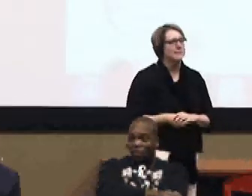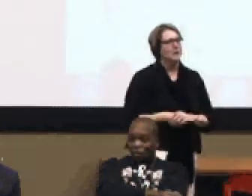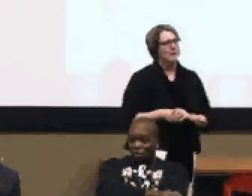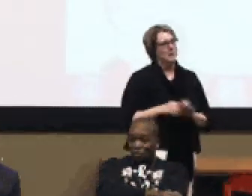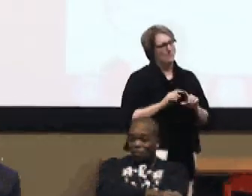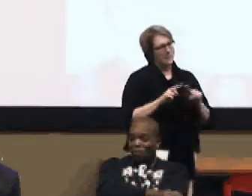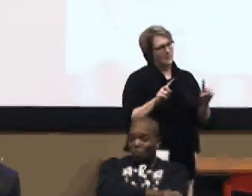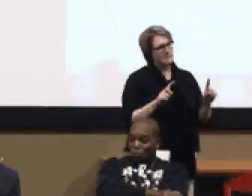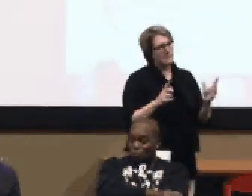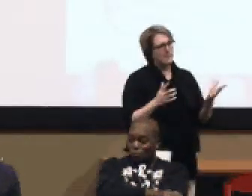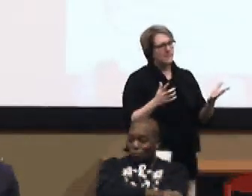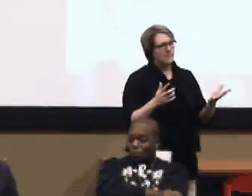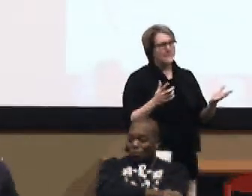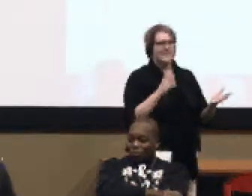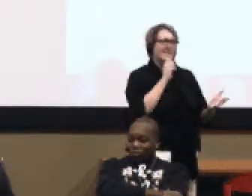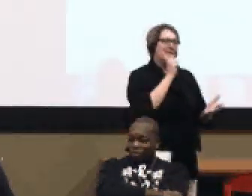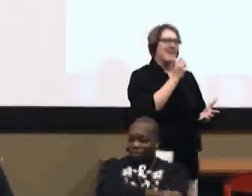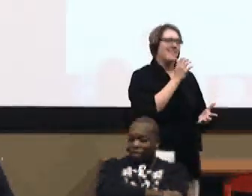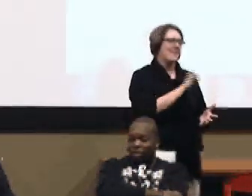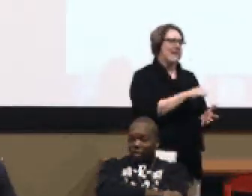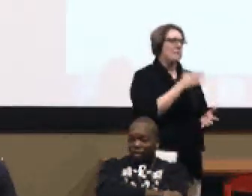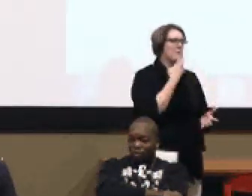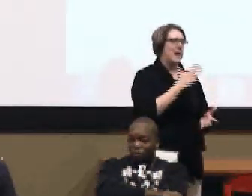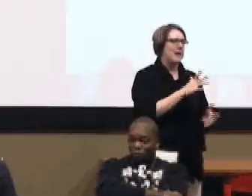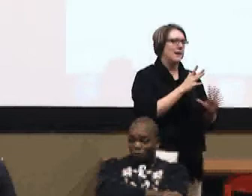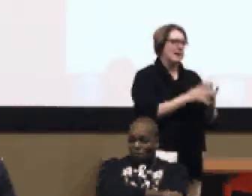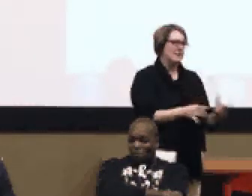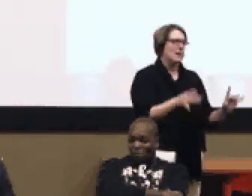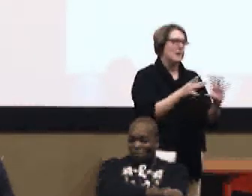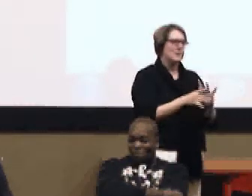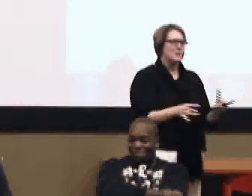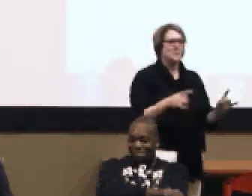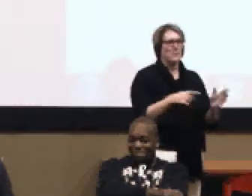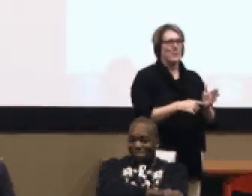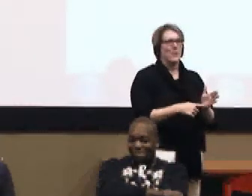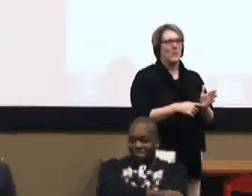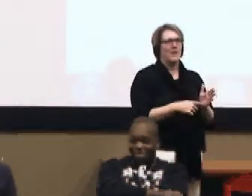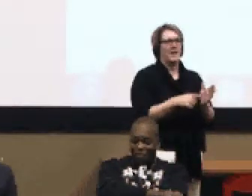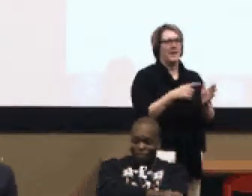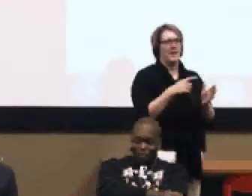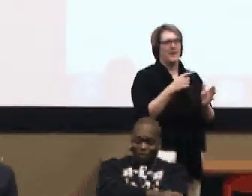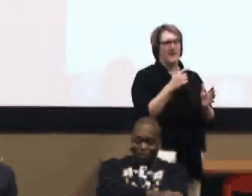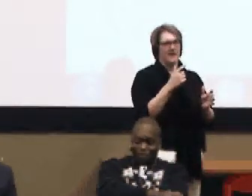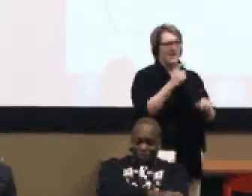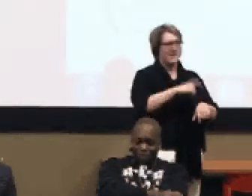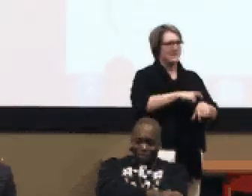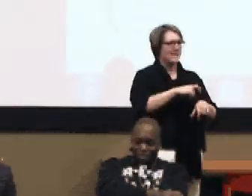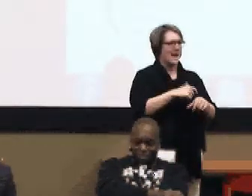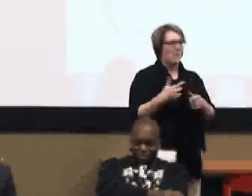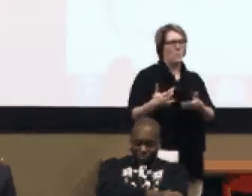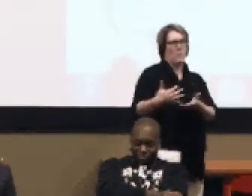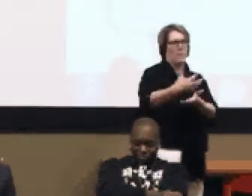It's actually not that bad. So I tell the story. I tell the story of the time that we raised